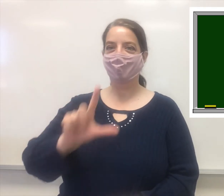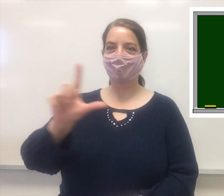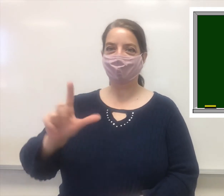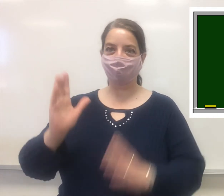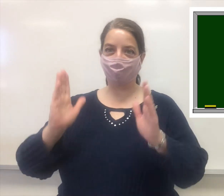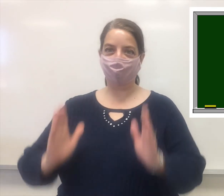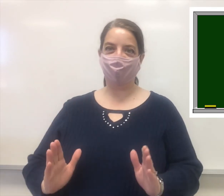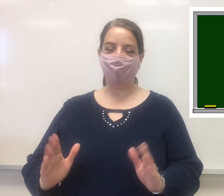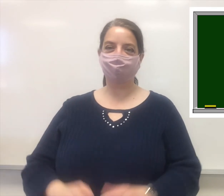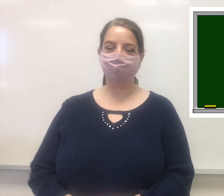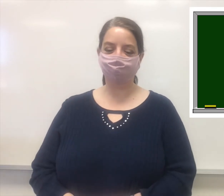Librarian.